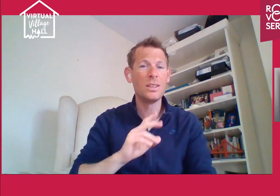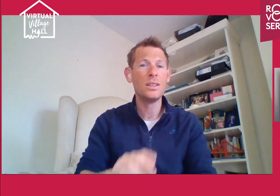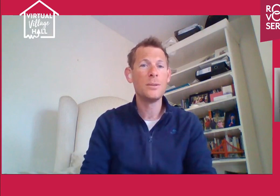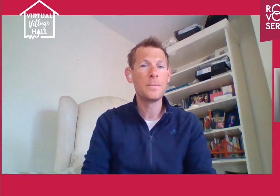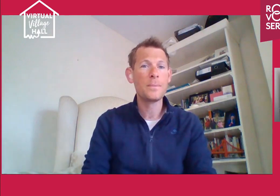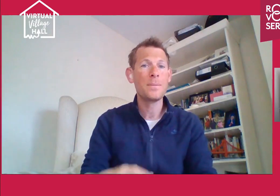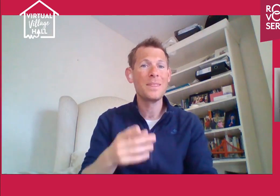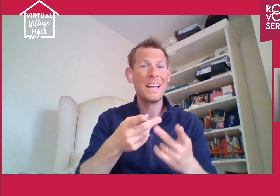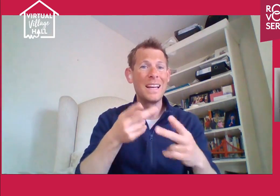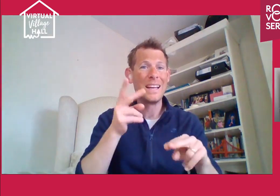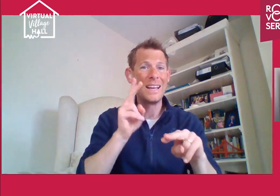voiceover.